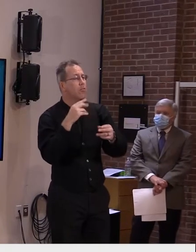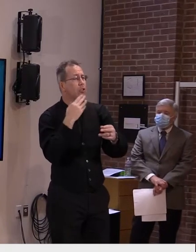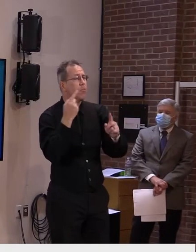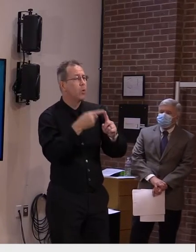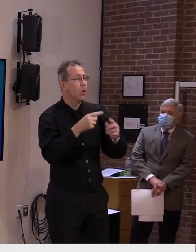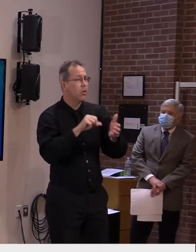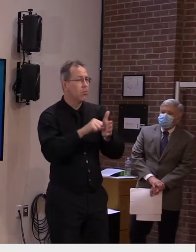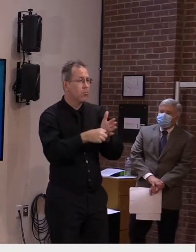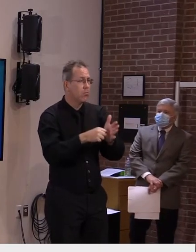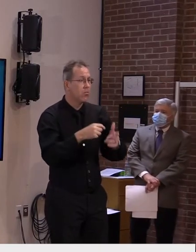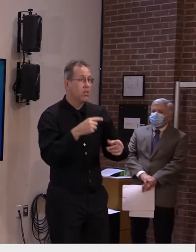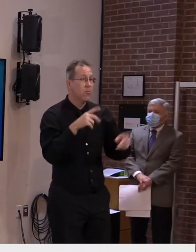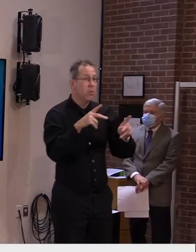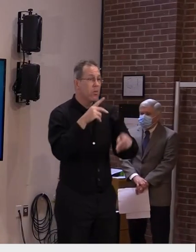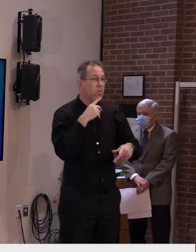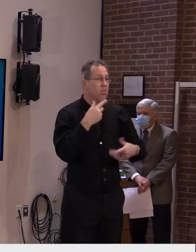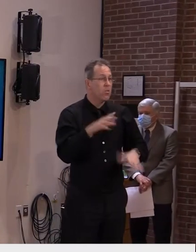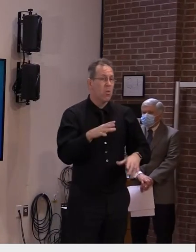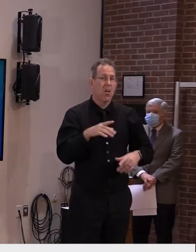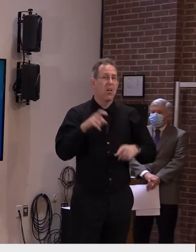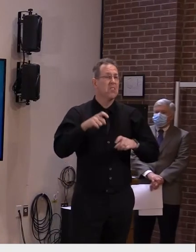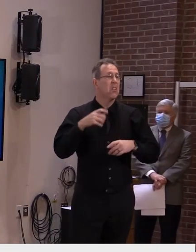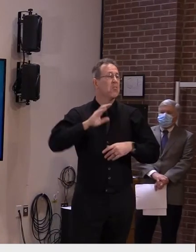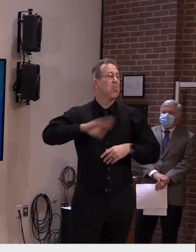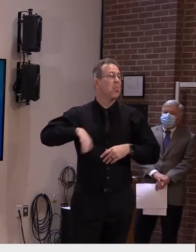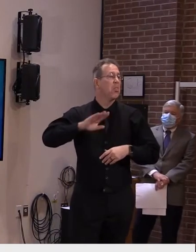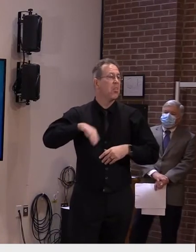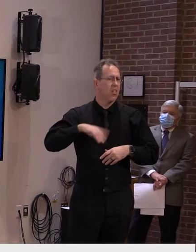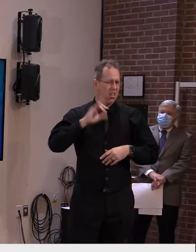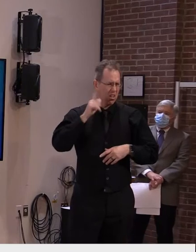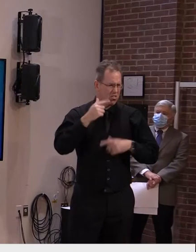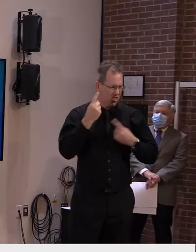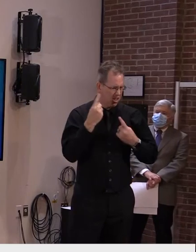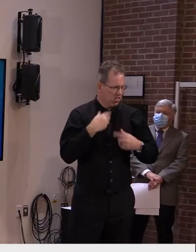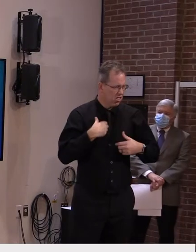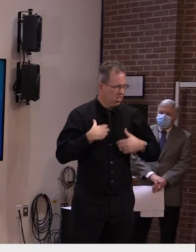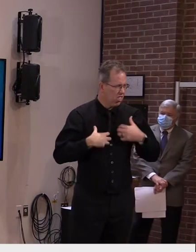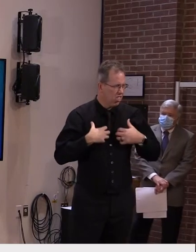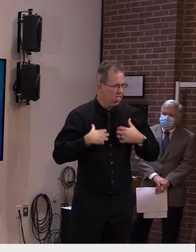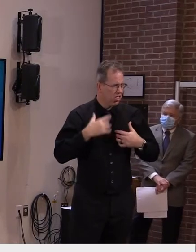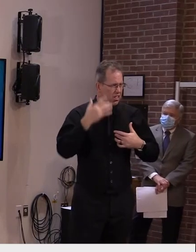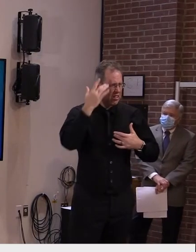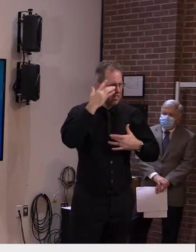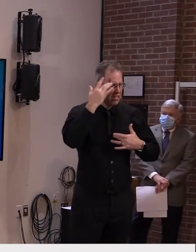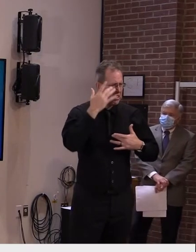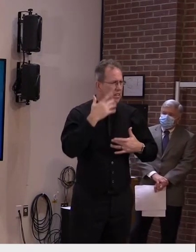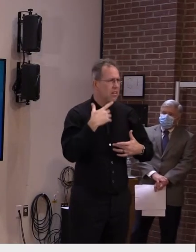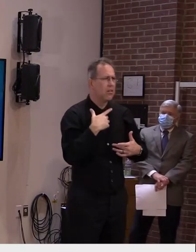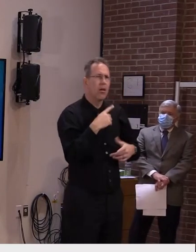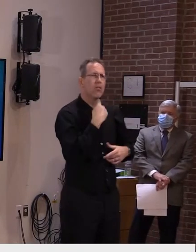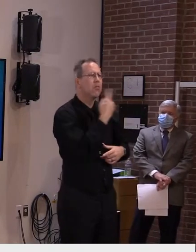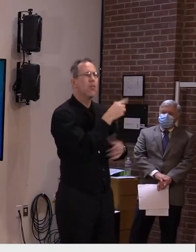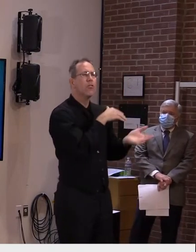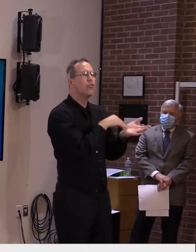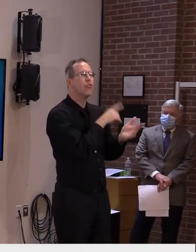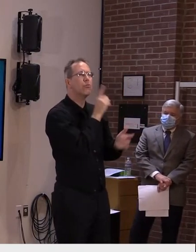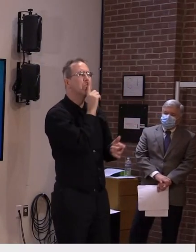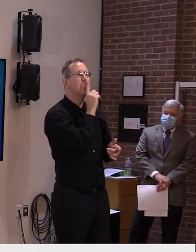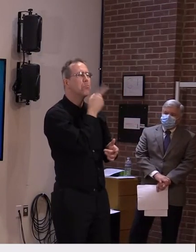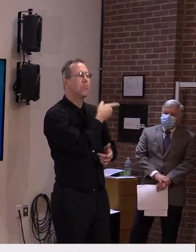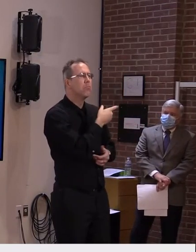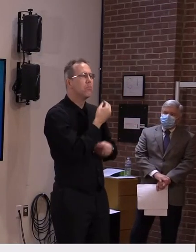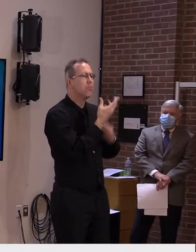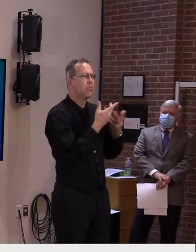sick, doesn't get tested, doesn't notify their provider, and just ends up in the emergency room. When that